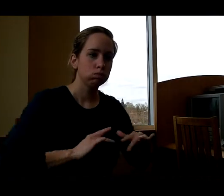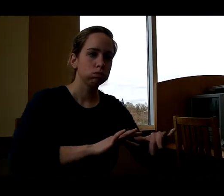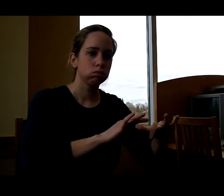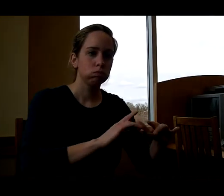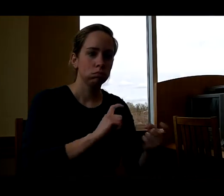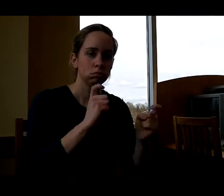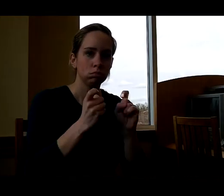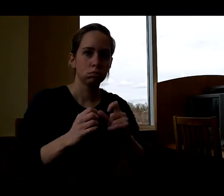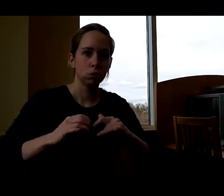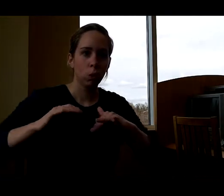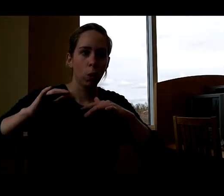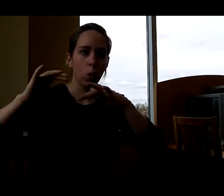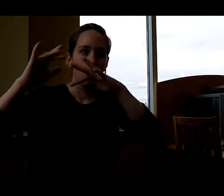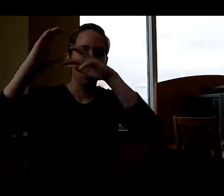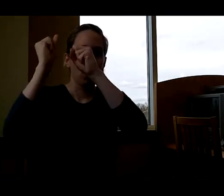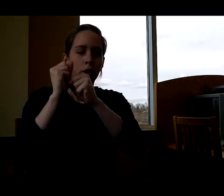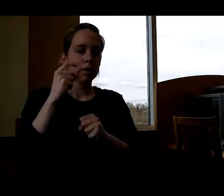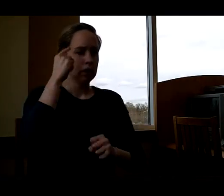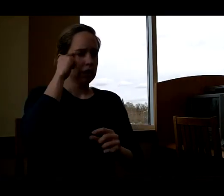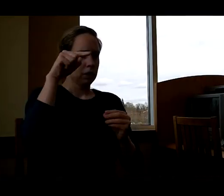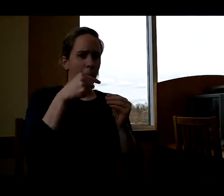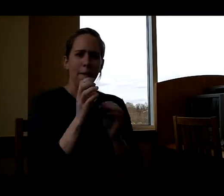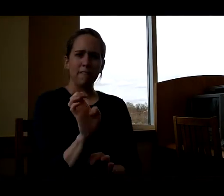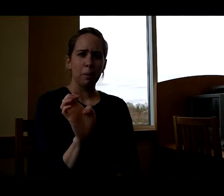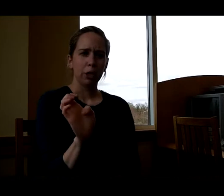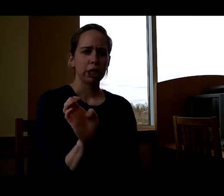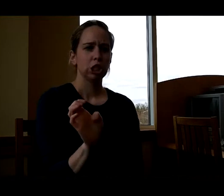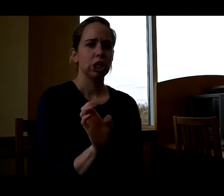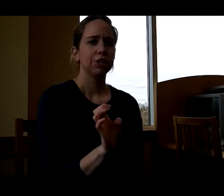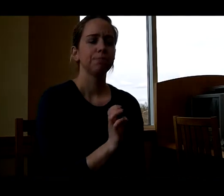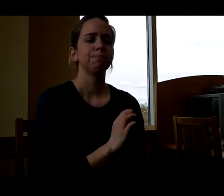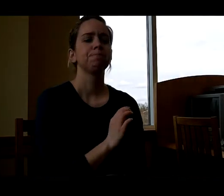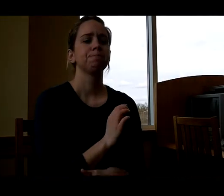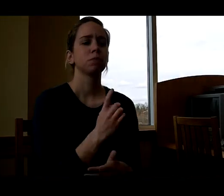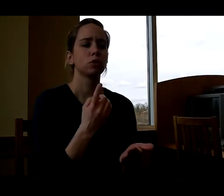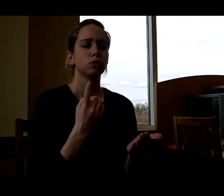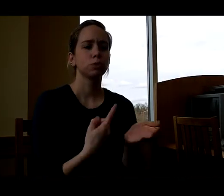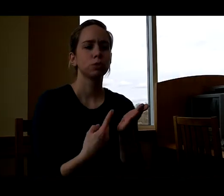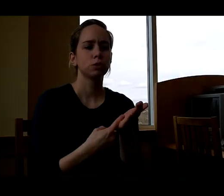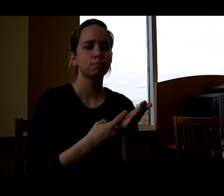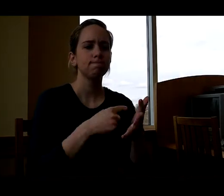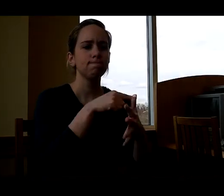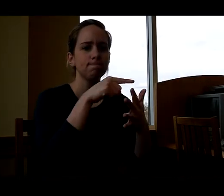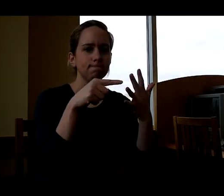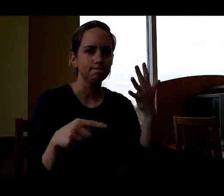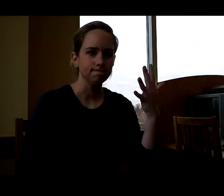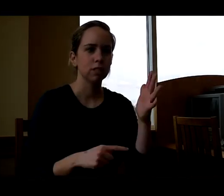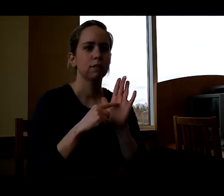Thinking about evaporation, we've talked about several possibilities or examples of evaporation. When we talked about